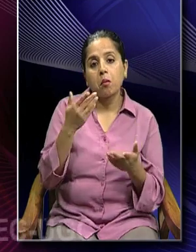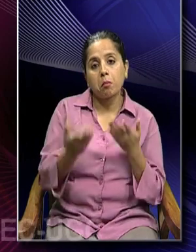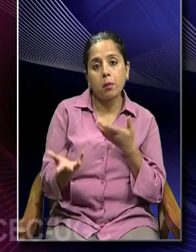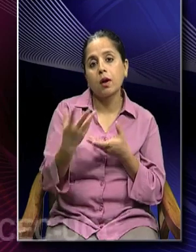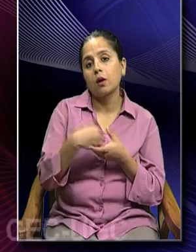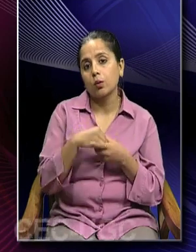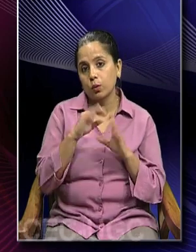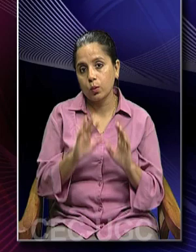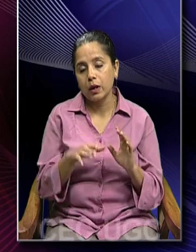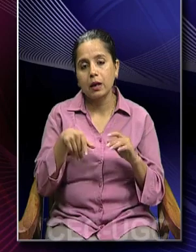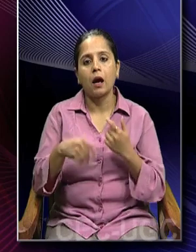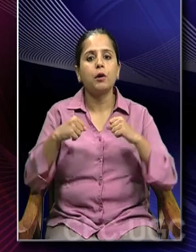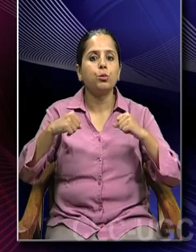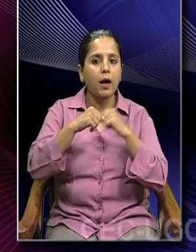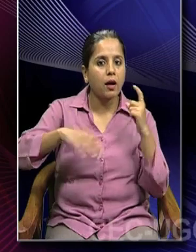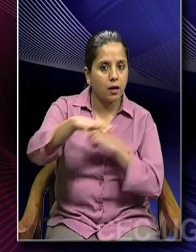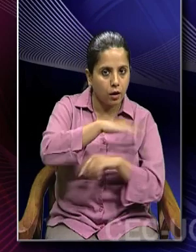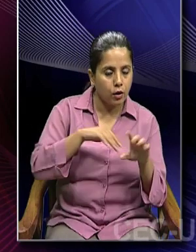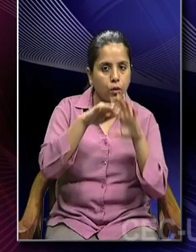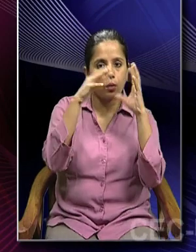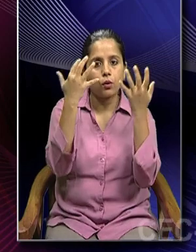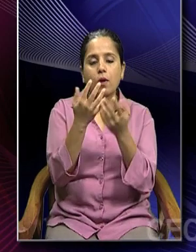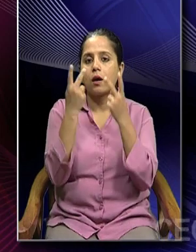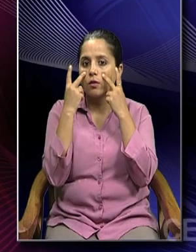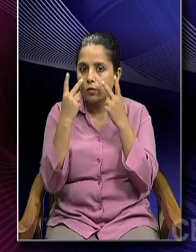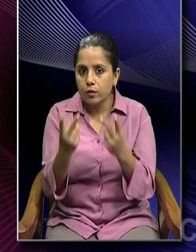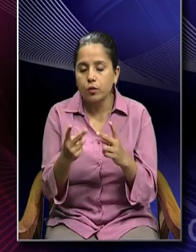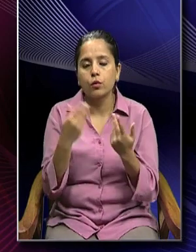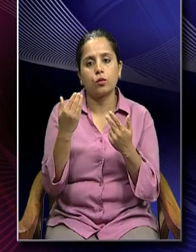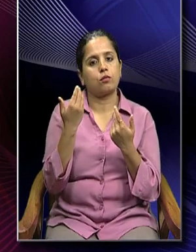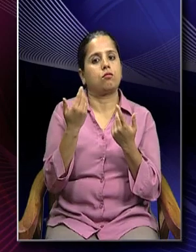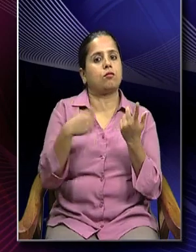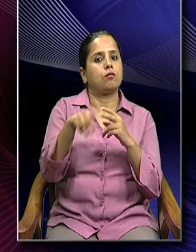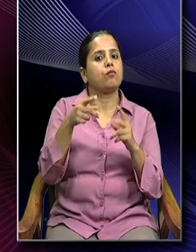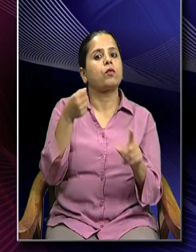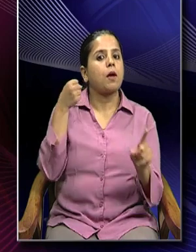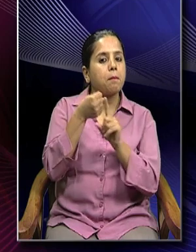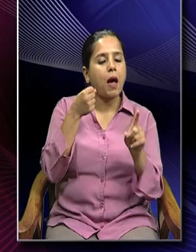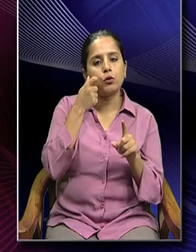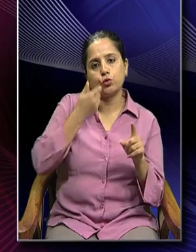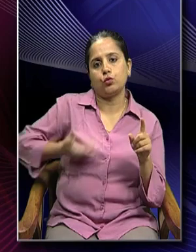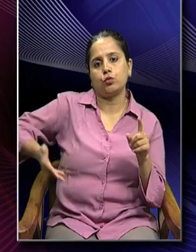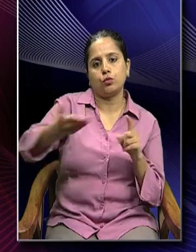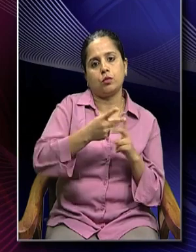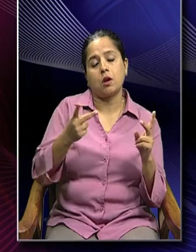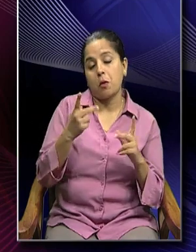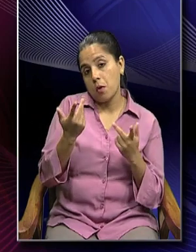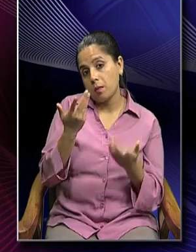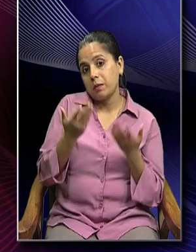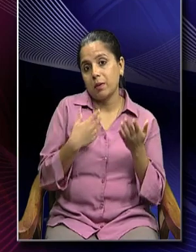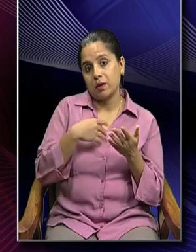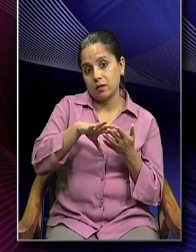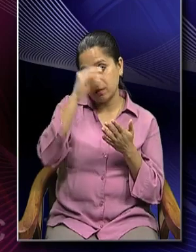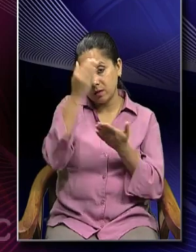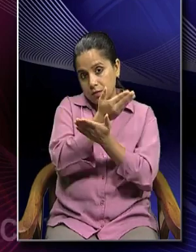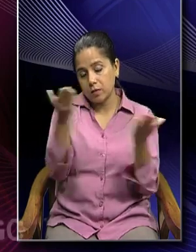include space travel and a worldview of cosmic connectivity and its impact on humans. Rather, I would say, my dear learners,